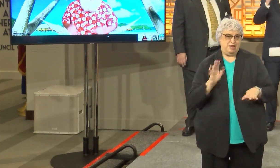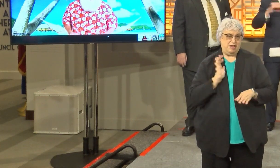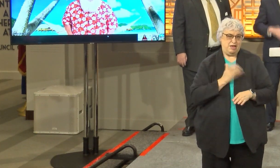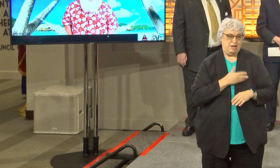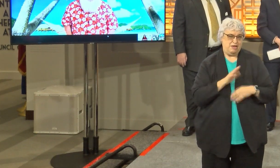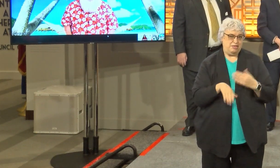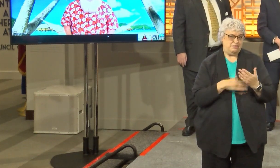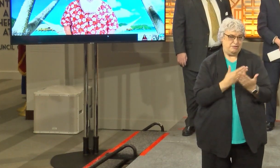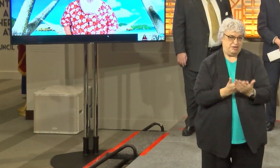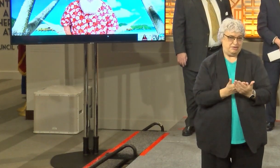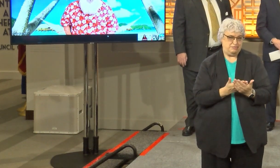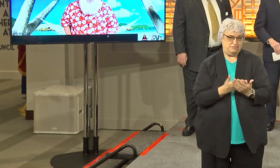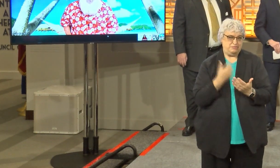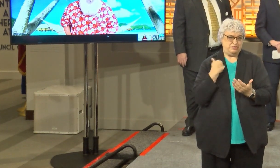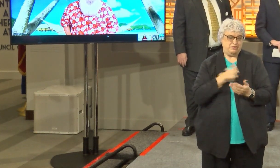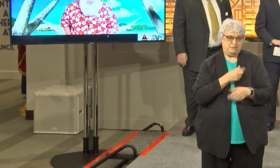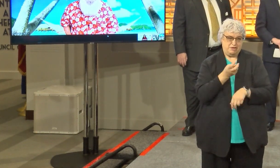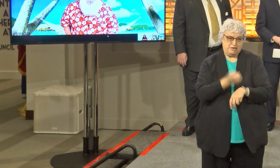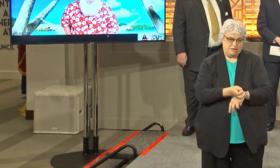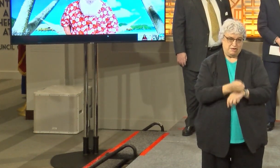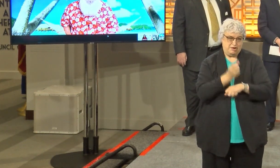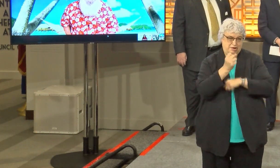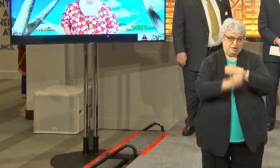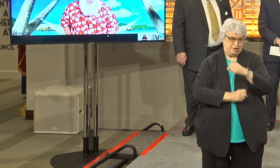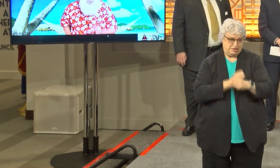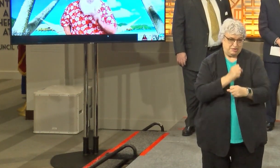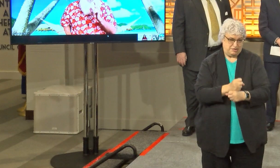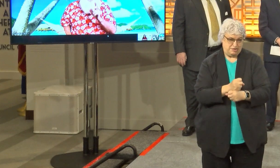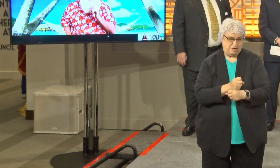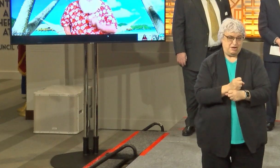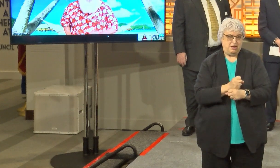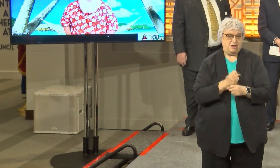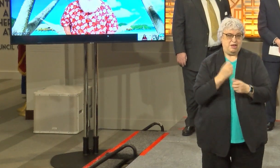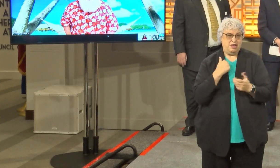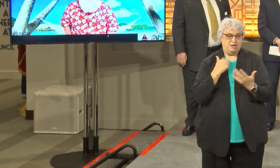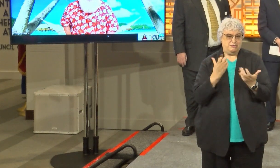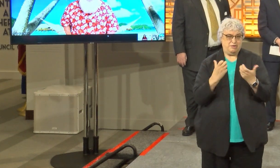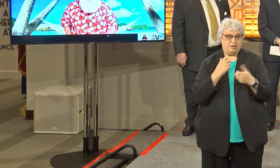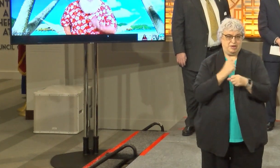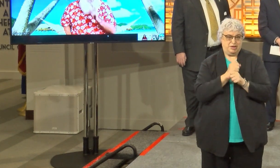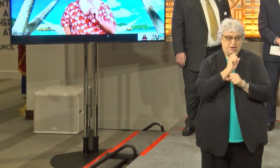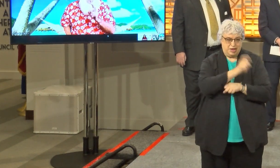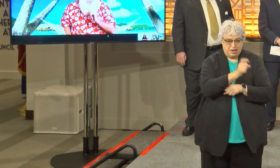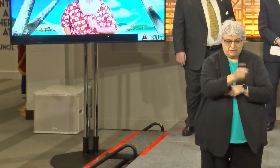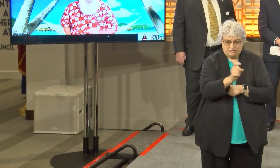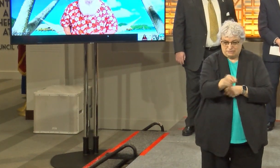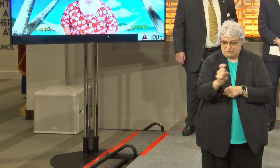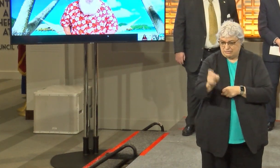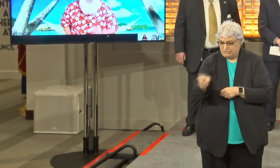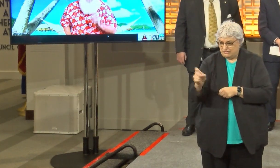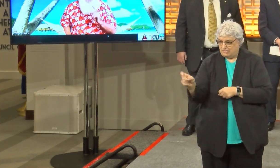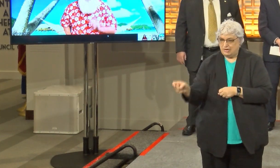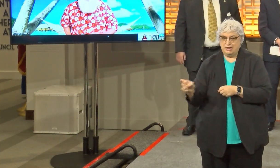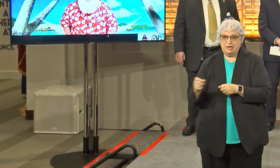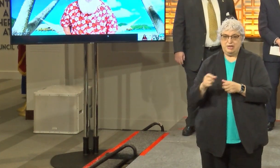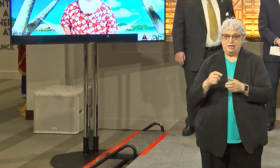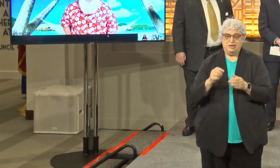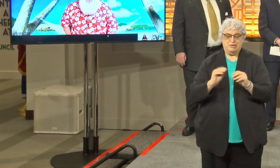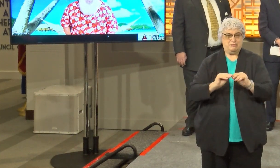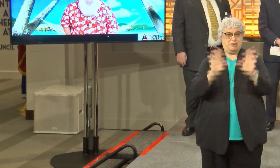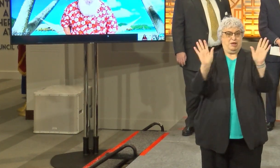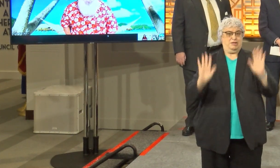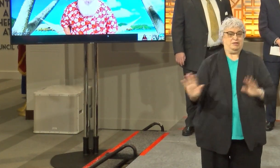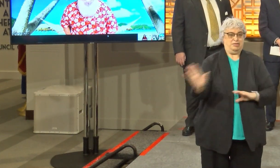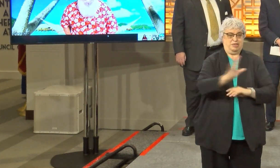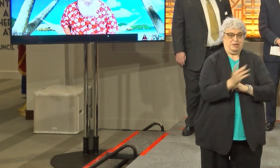of us, Mayor, we've had a hard year. And I want to make sure I can get a gift for every child to maybe brighten up their